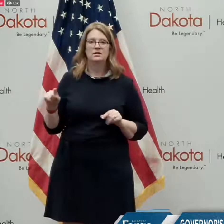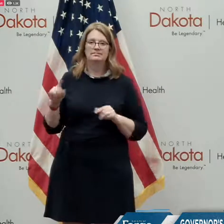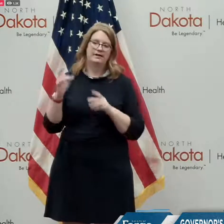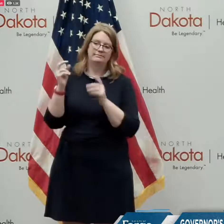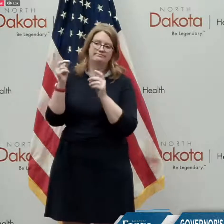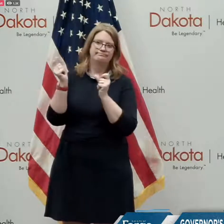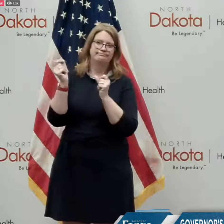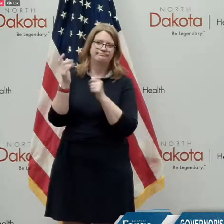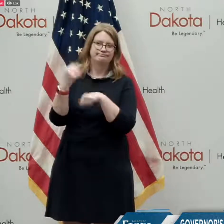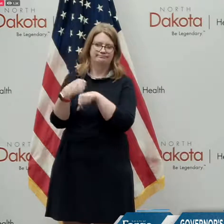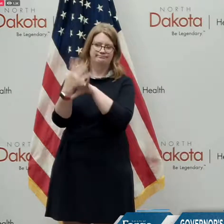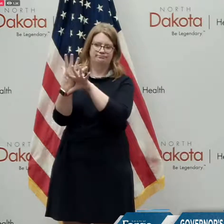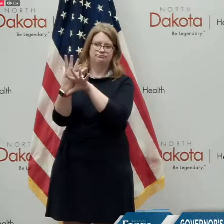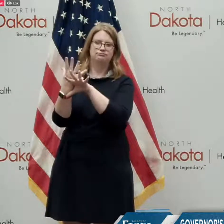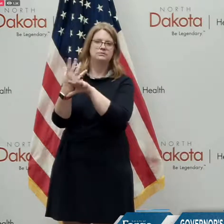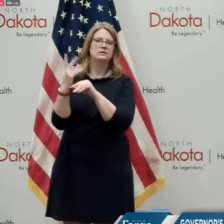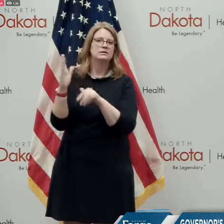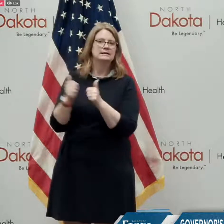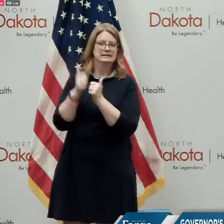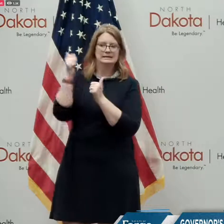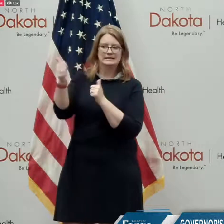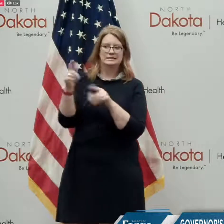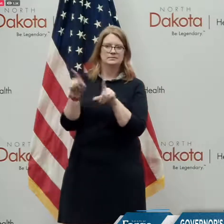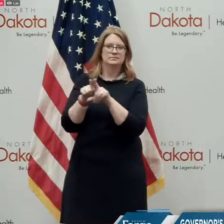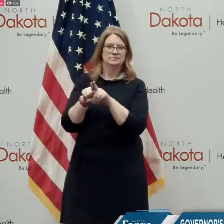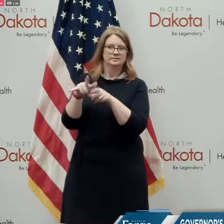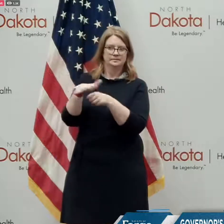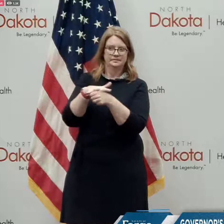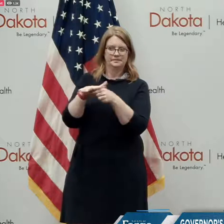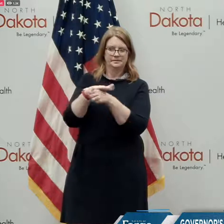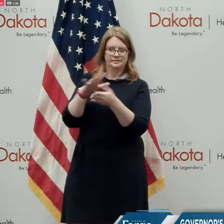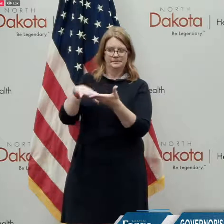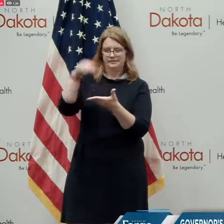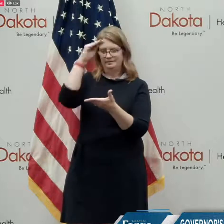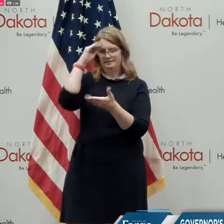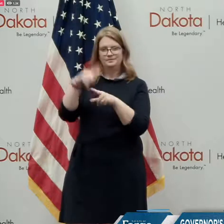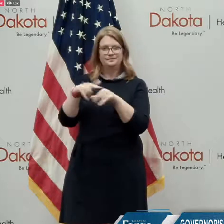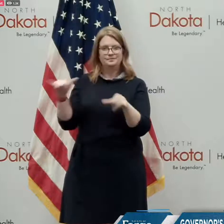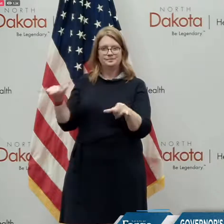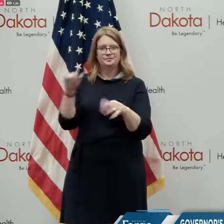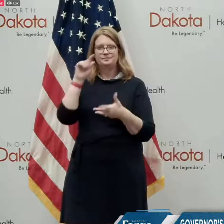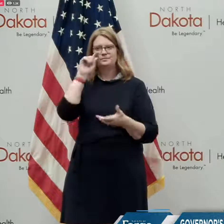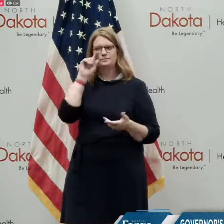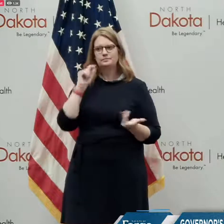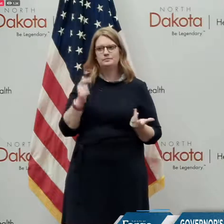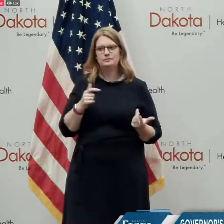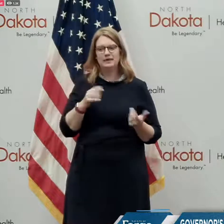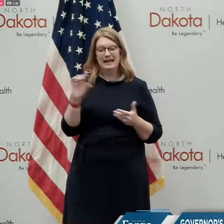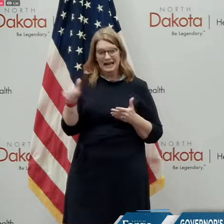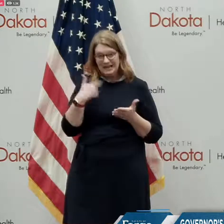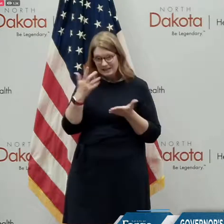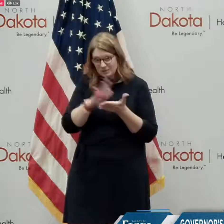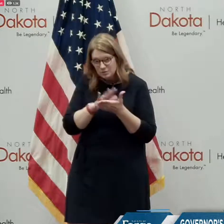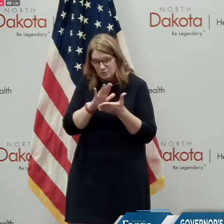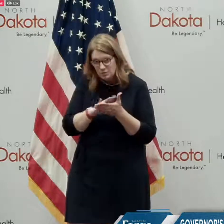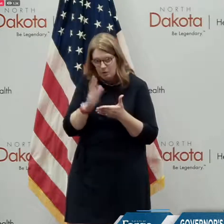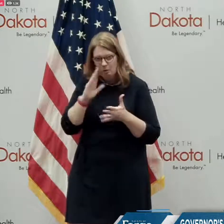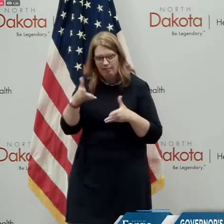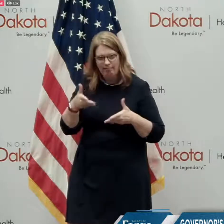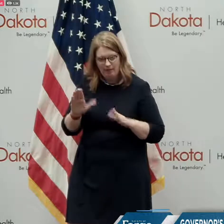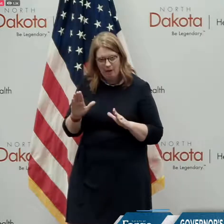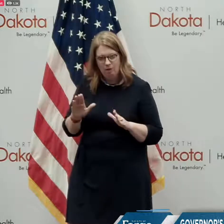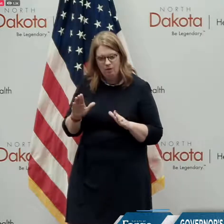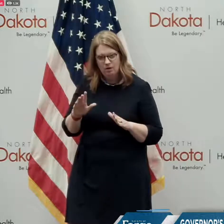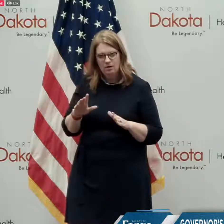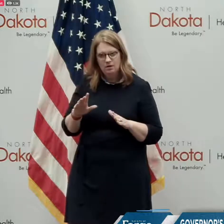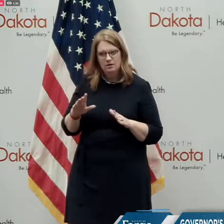model, delivering distance learning and on-premise learning at the same time. That will allow any school, if they end up having